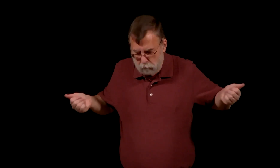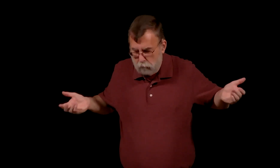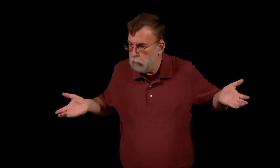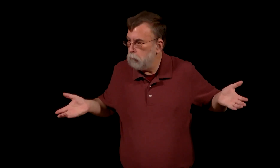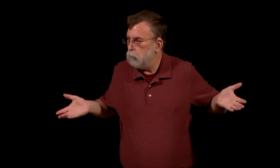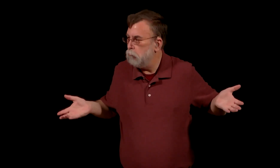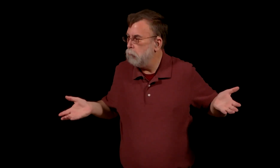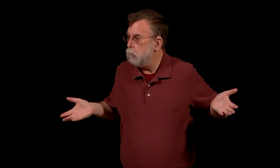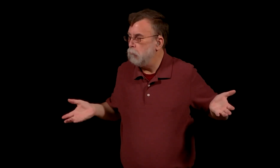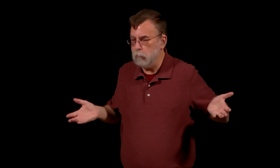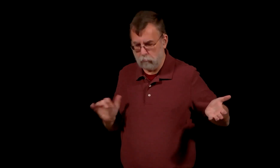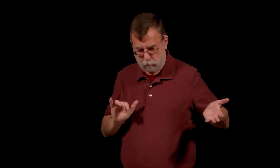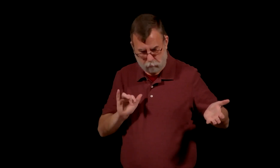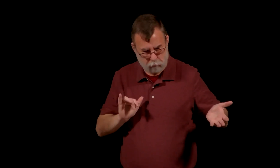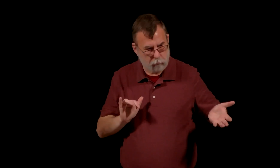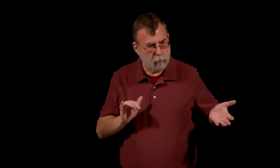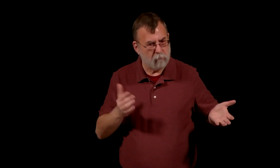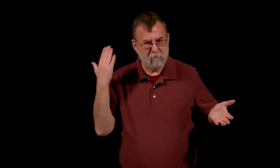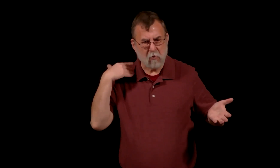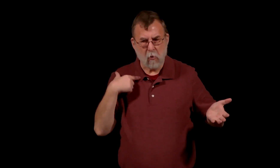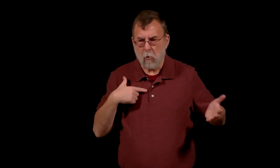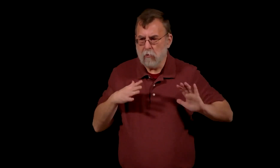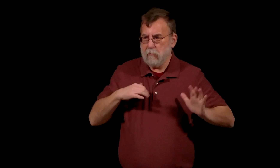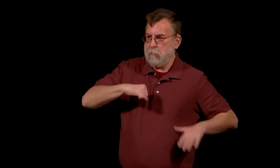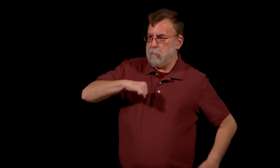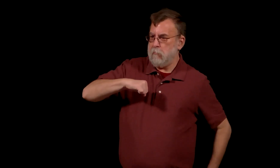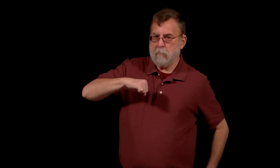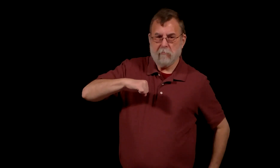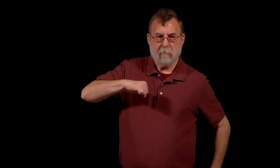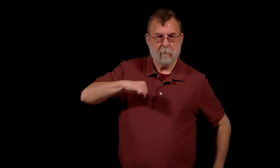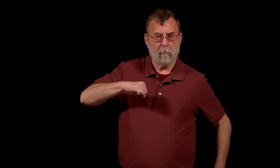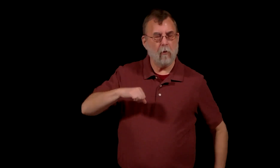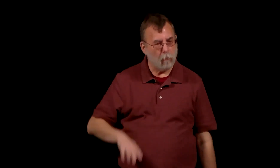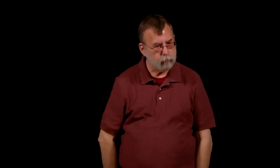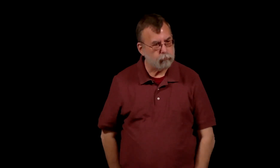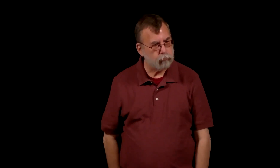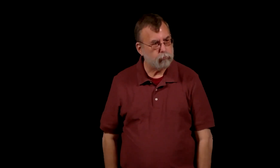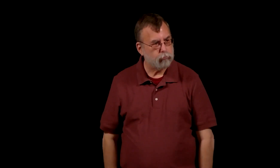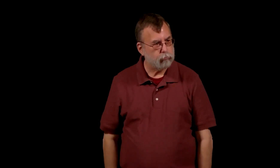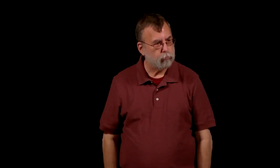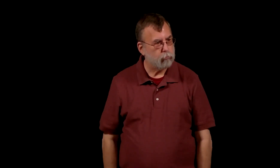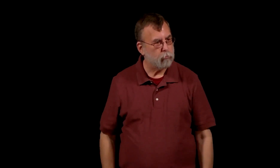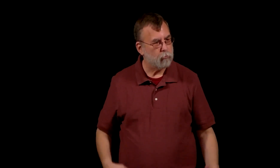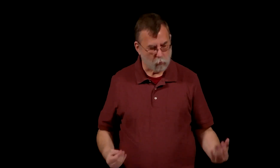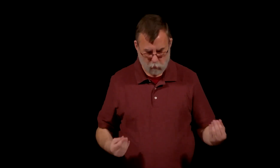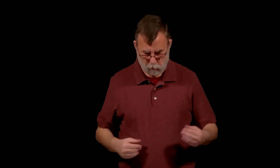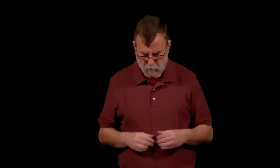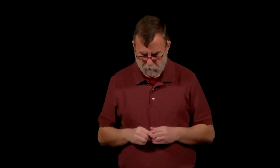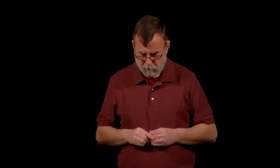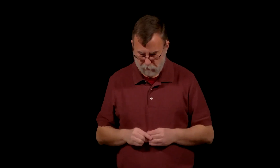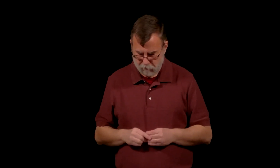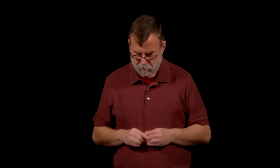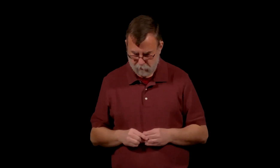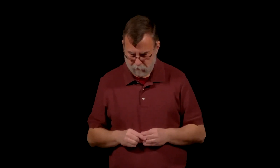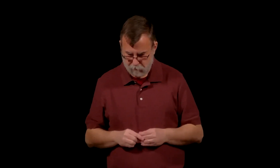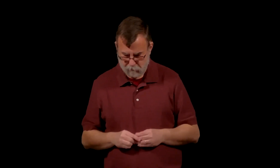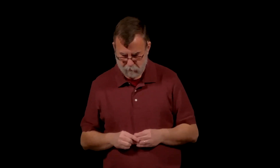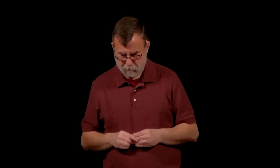change. A weight's been lifted. Before, I didn't want to meet this person. I resisted. I didn't want to